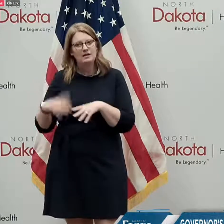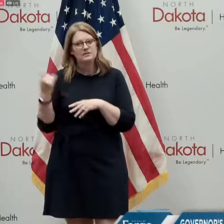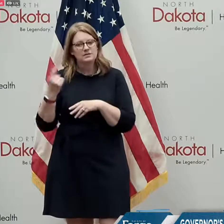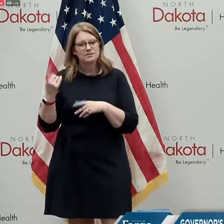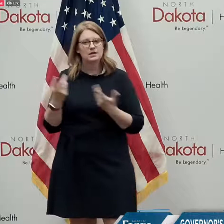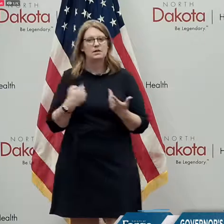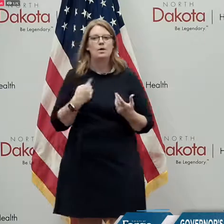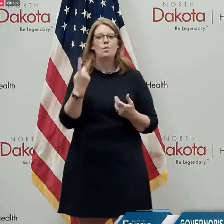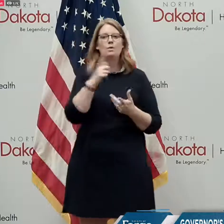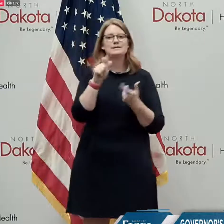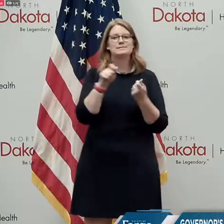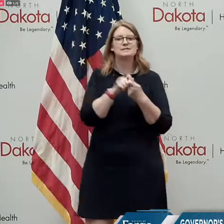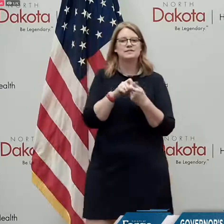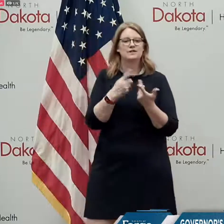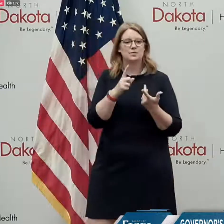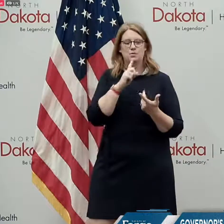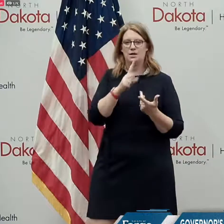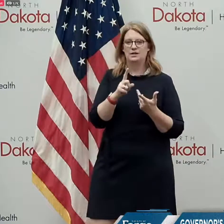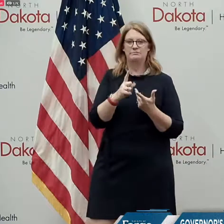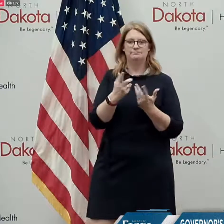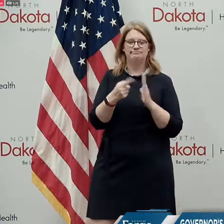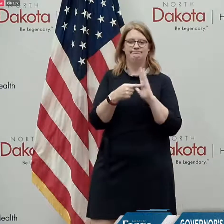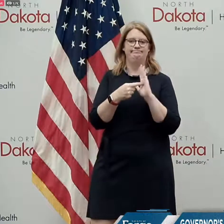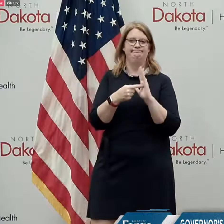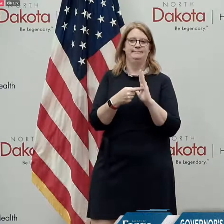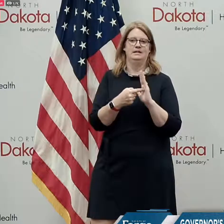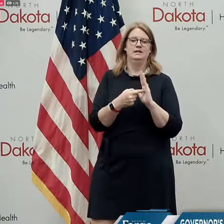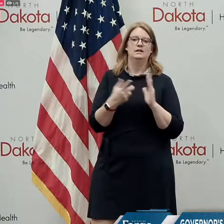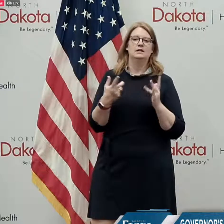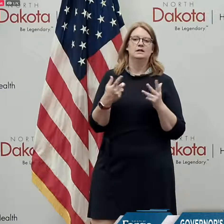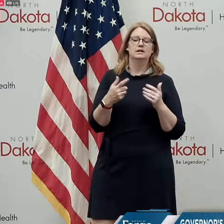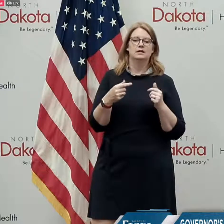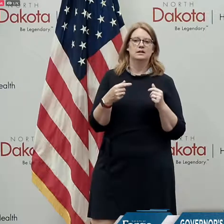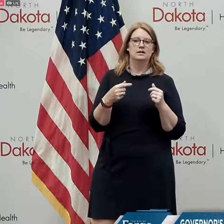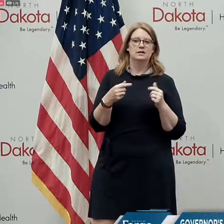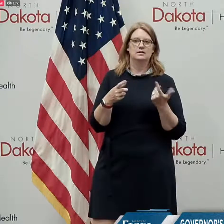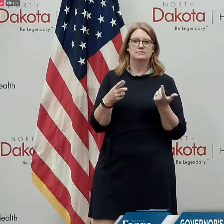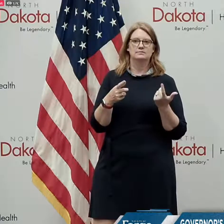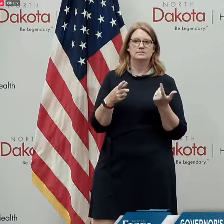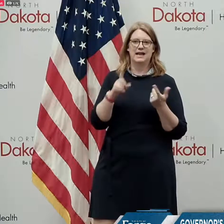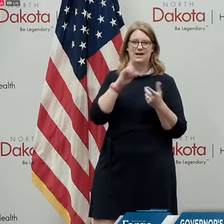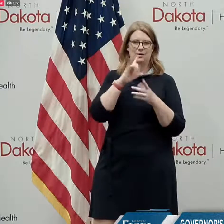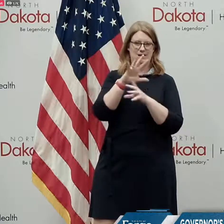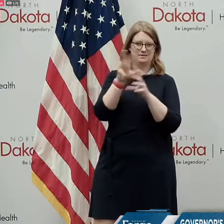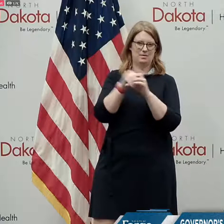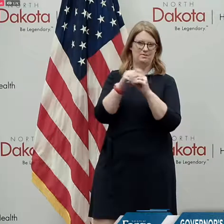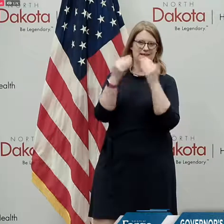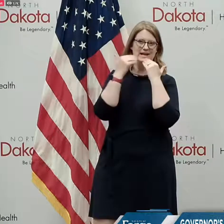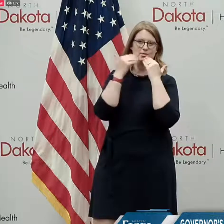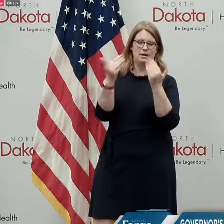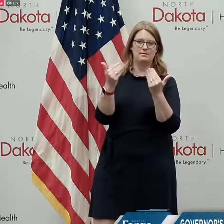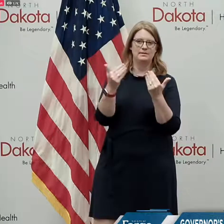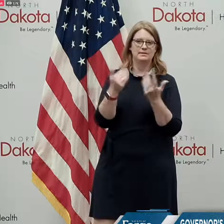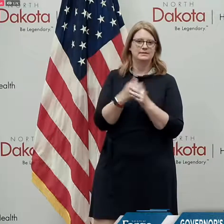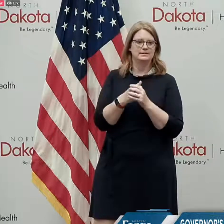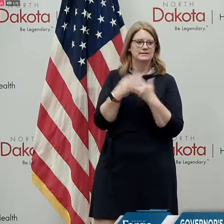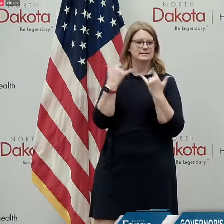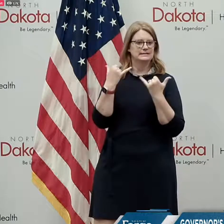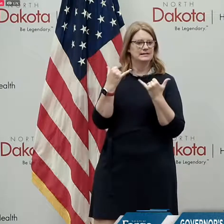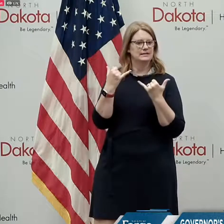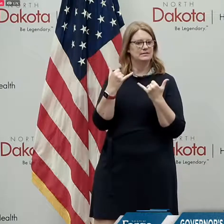particularly want to call out who's been a real standout. And as part of that gratitude, it's bittersweet that today